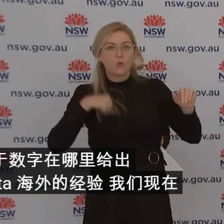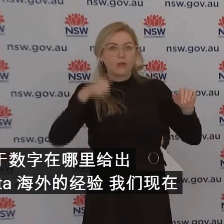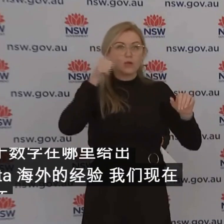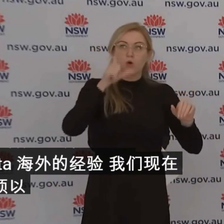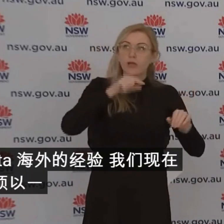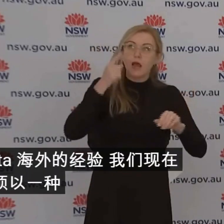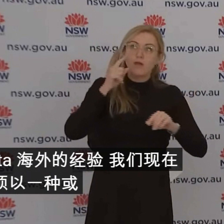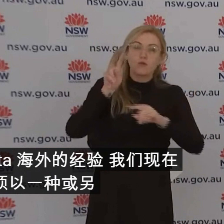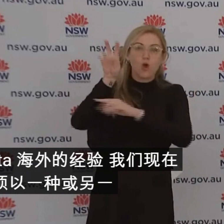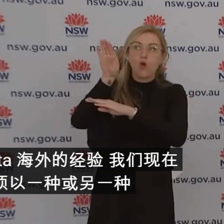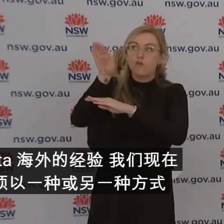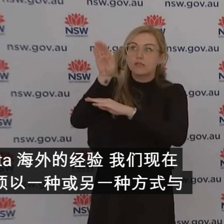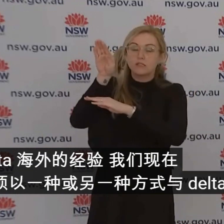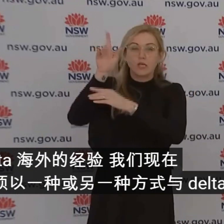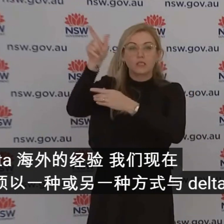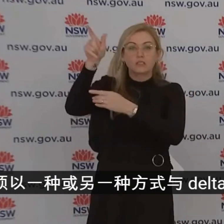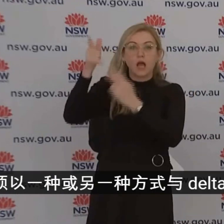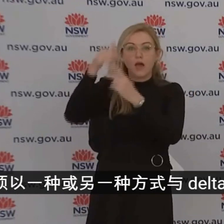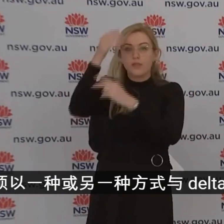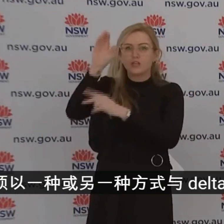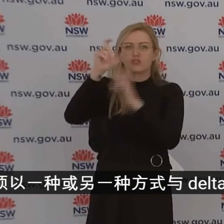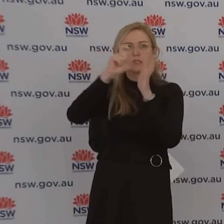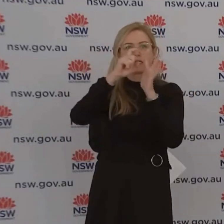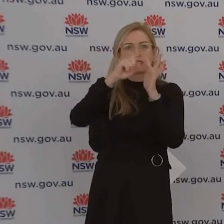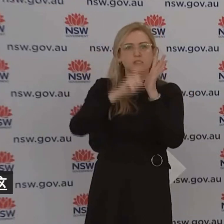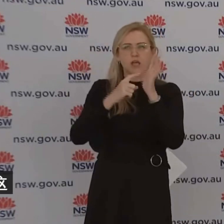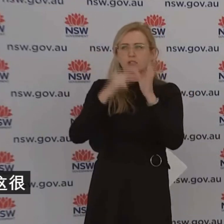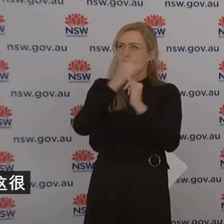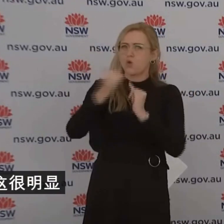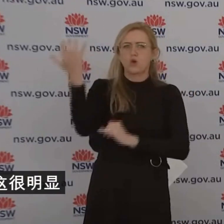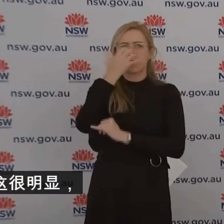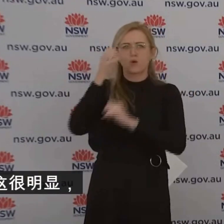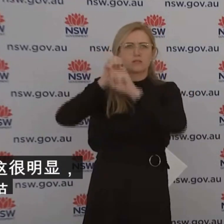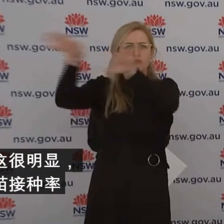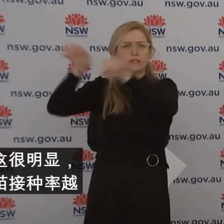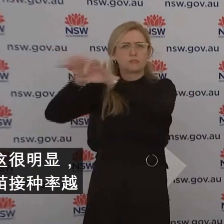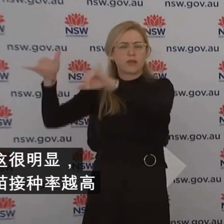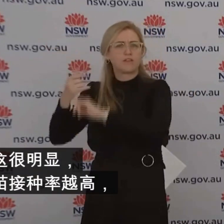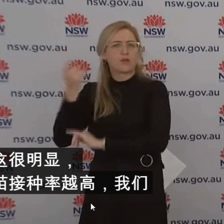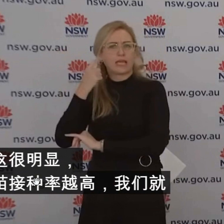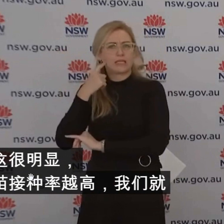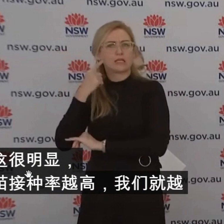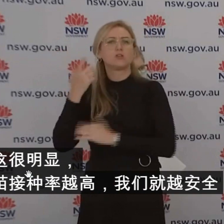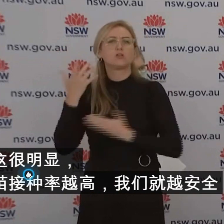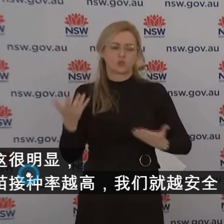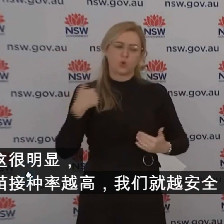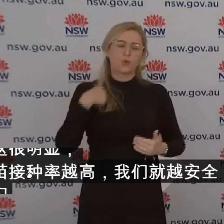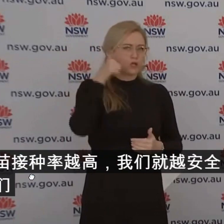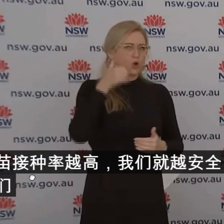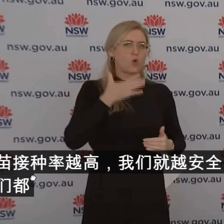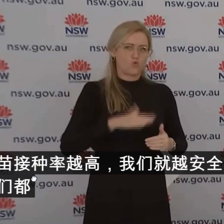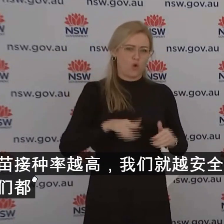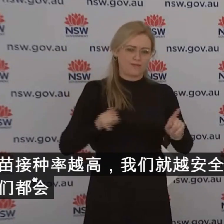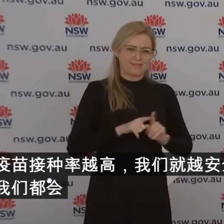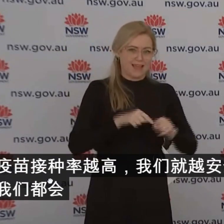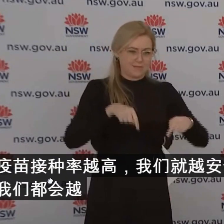overseas, that we now have to live with Delta in one way or another. And that's pretty obvious. And the higher the vaccination rate, the safer we all are